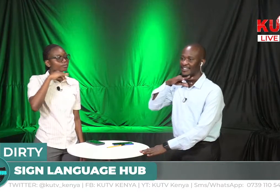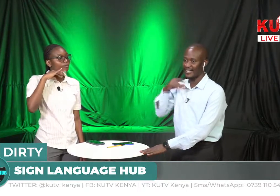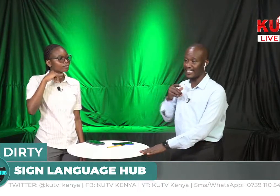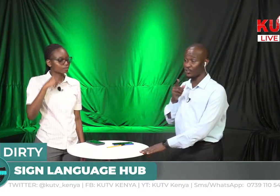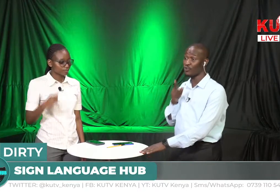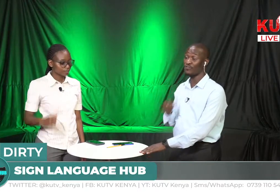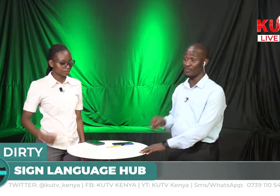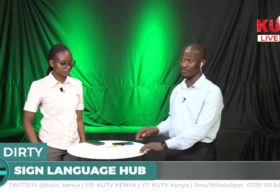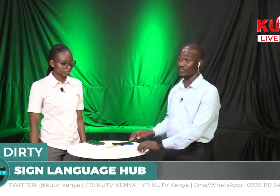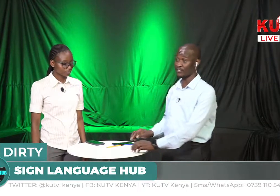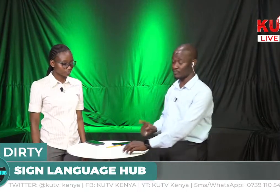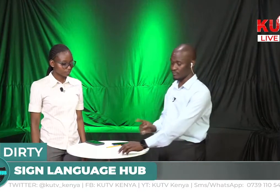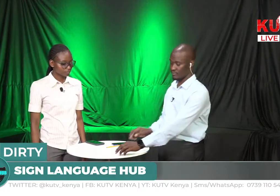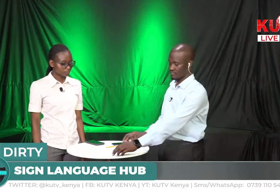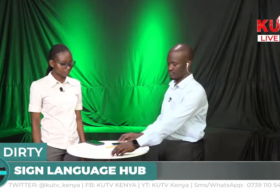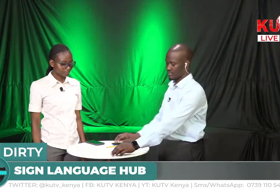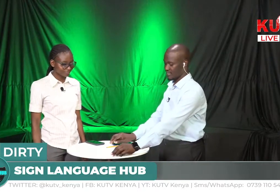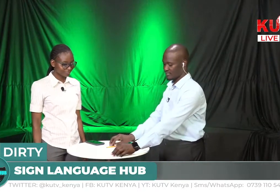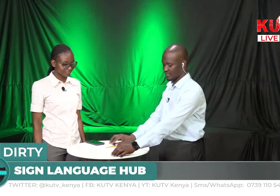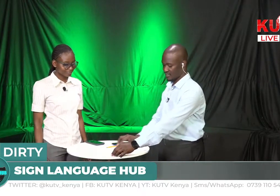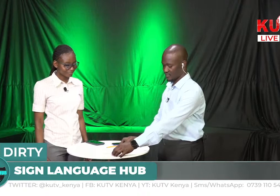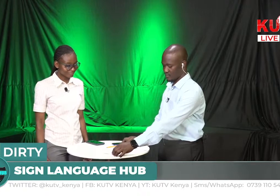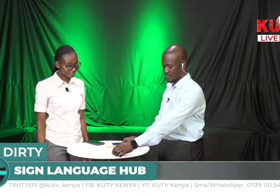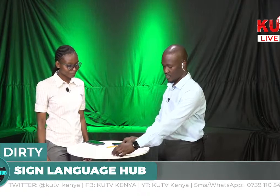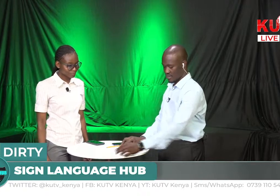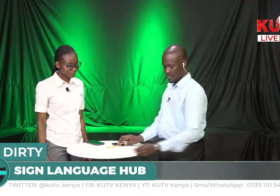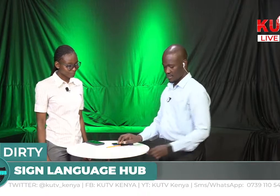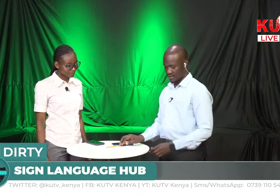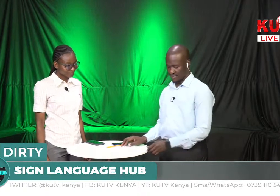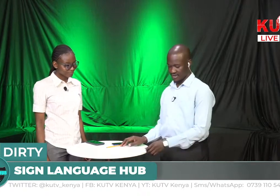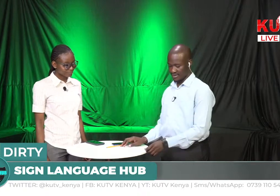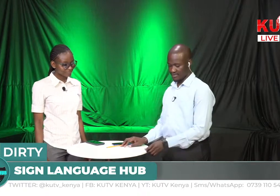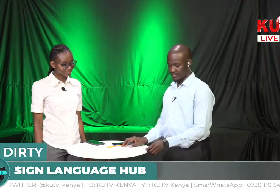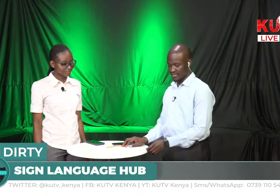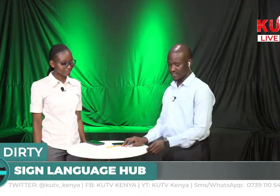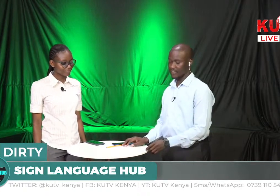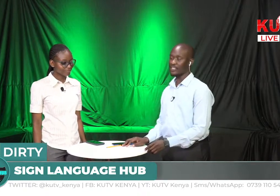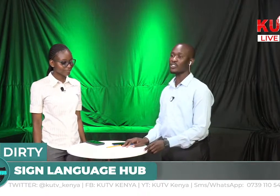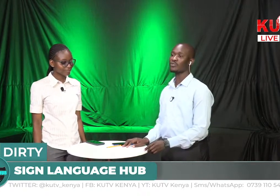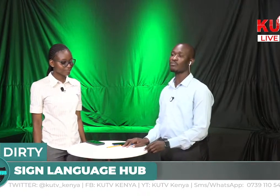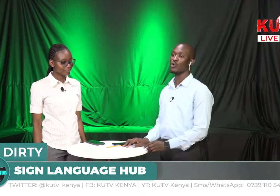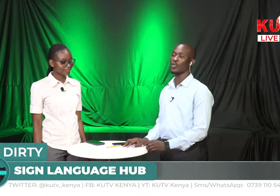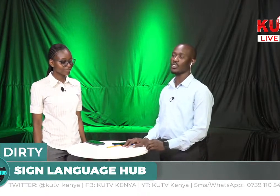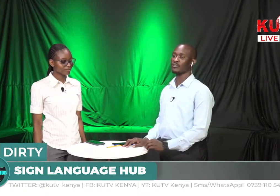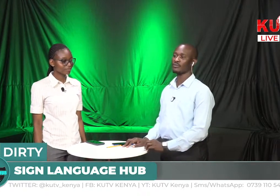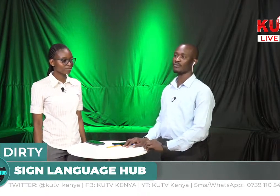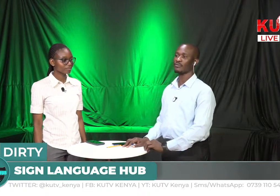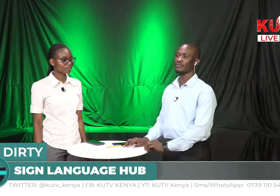I told you if I'm not visible, Miriam is here with me. Okay, another one is smoke.